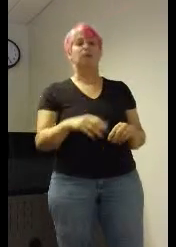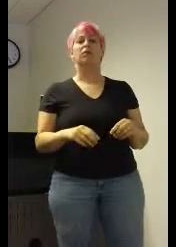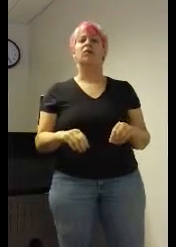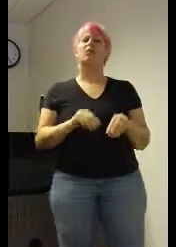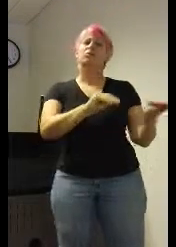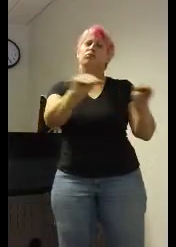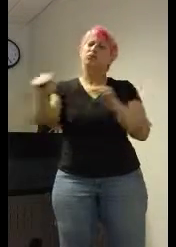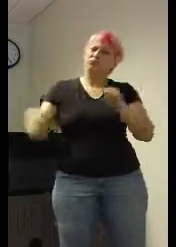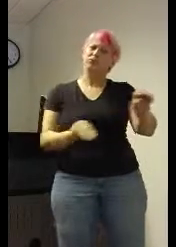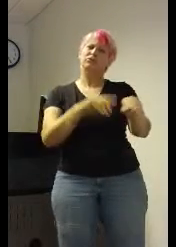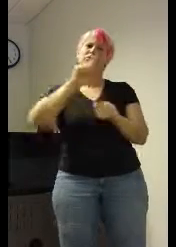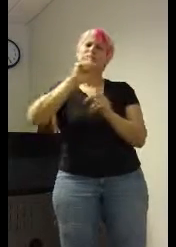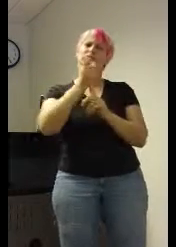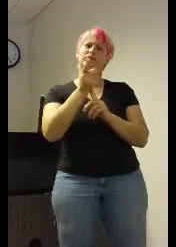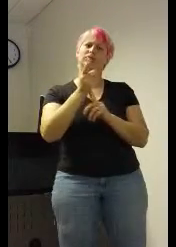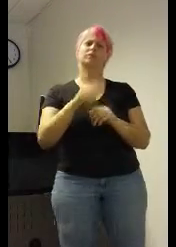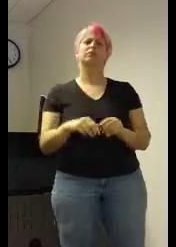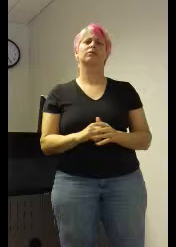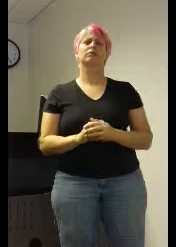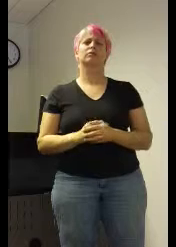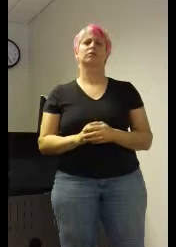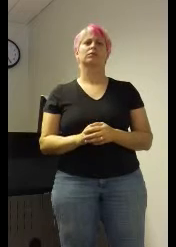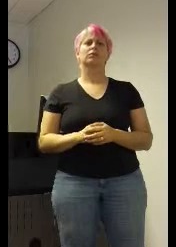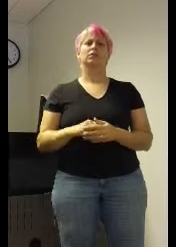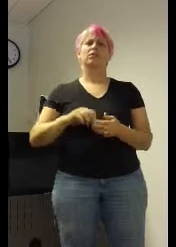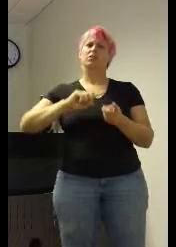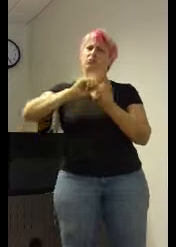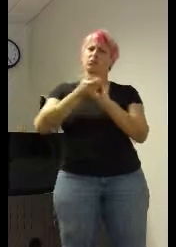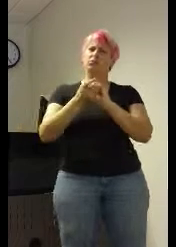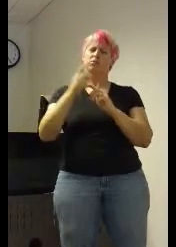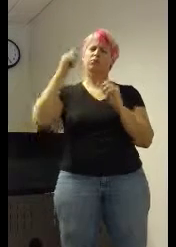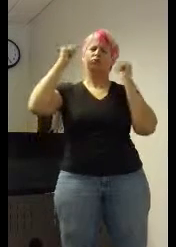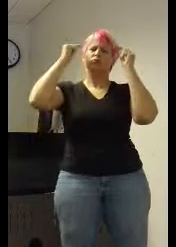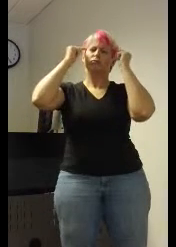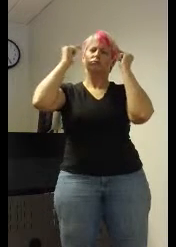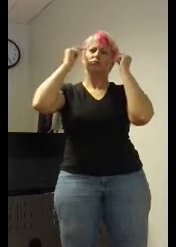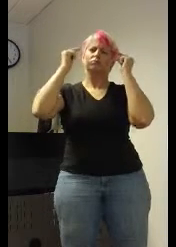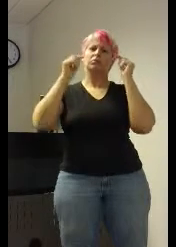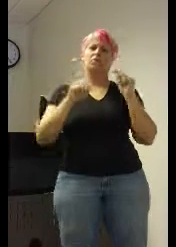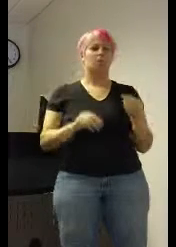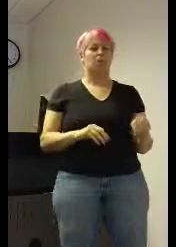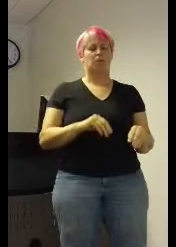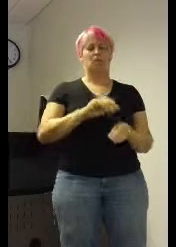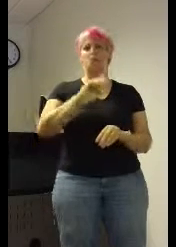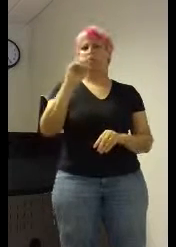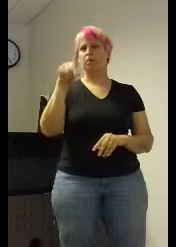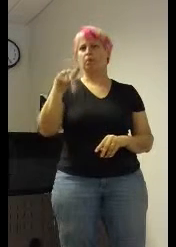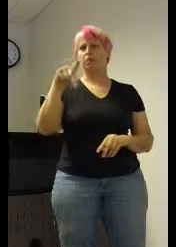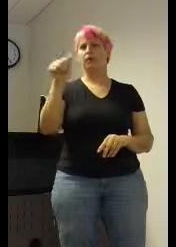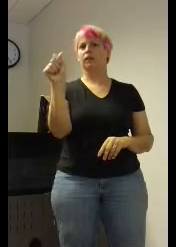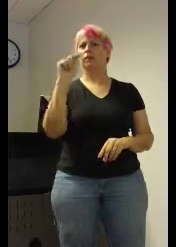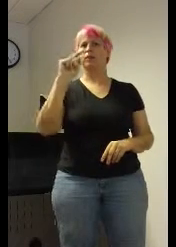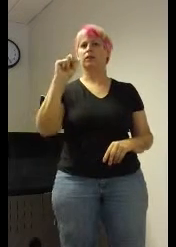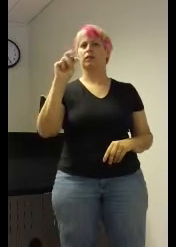because it's going to change their mindset and their pattern a little bit. Again, sometimes people